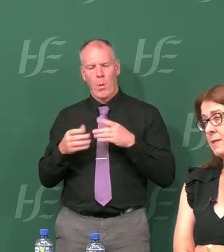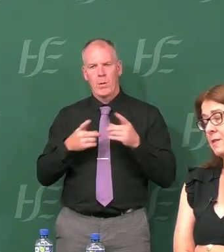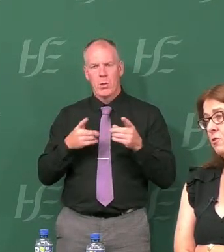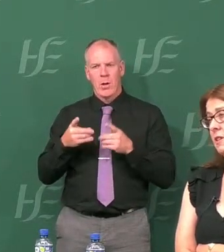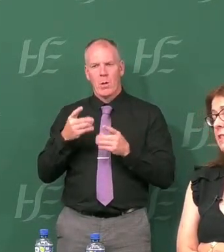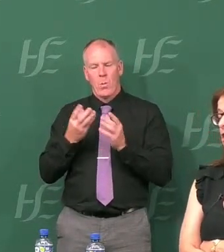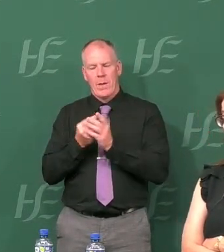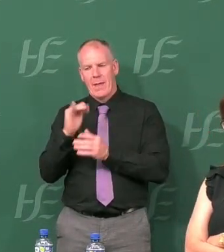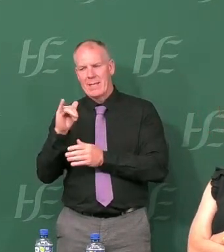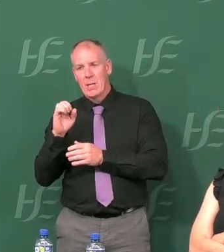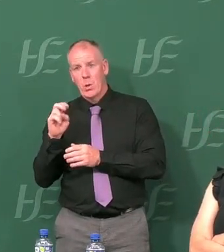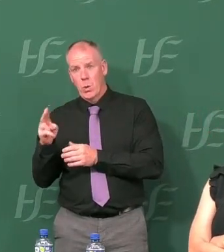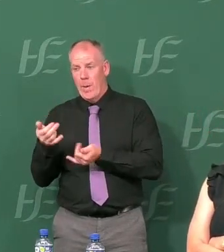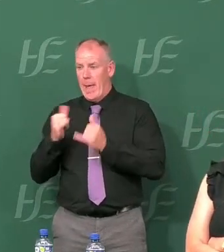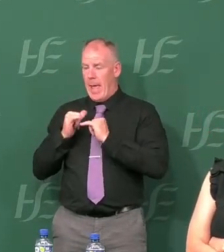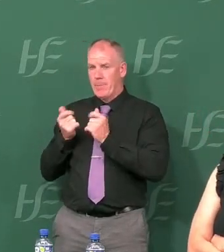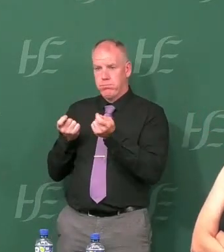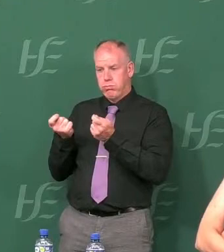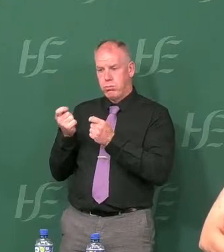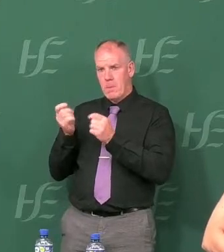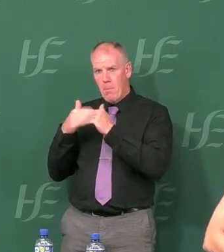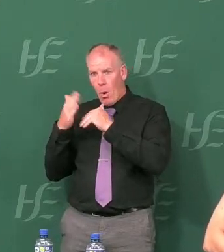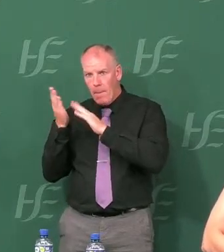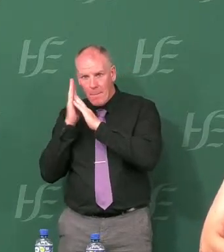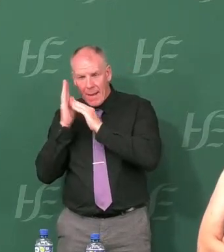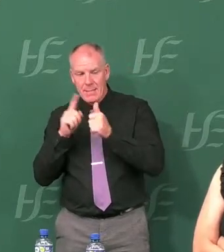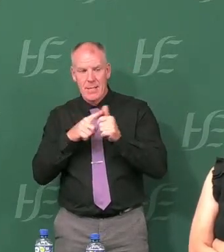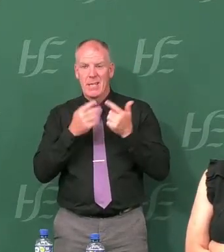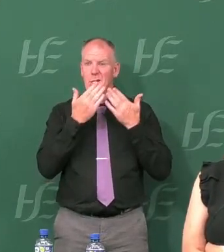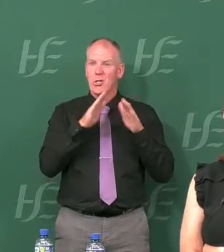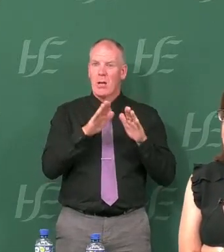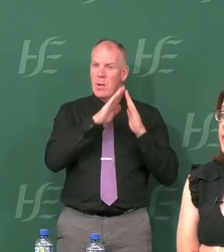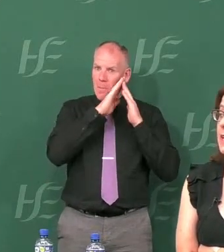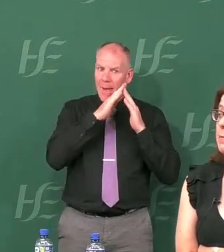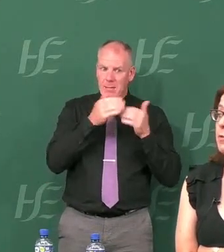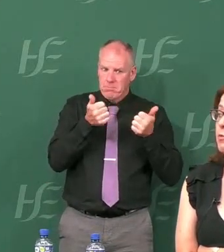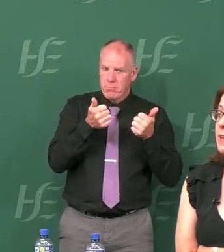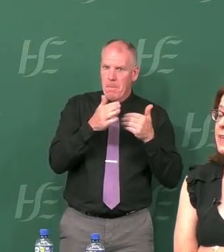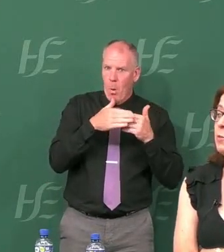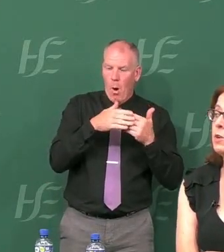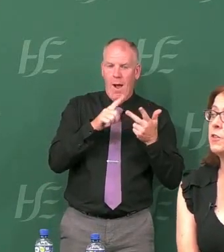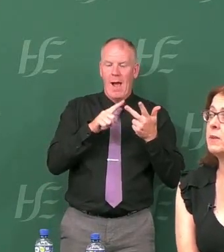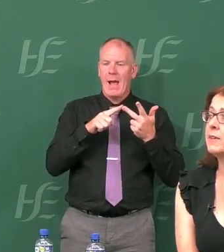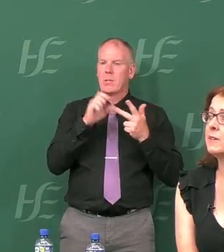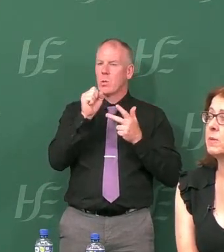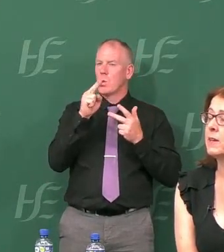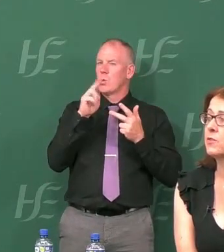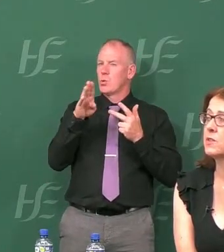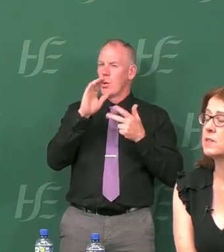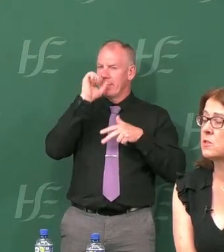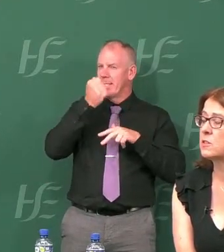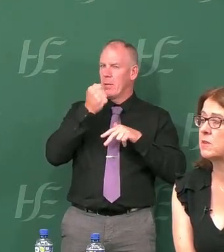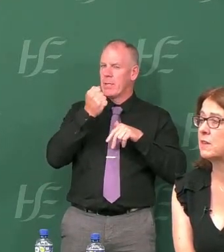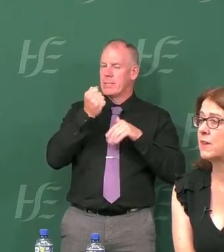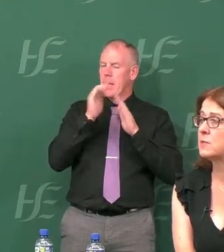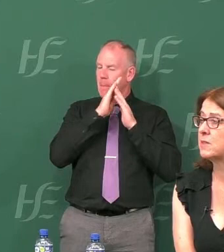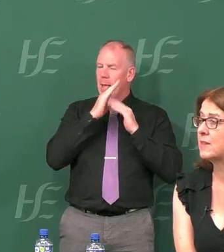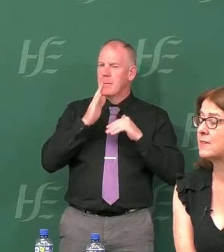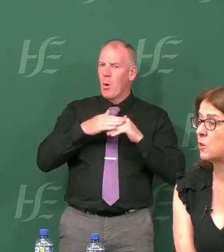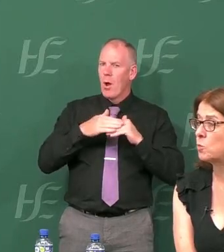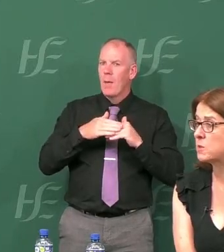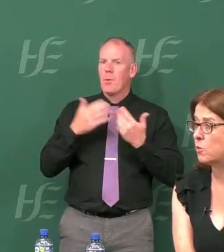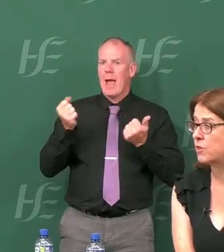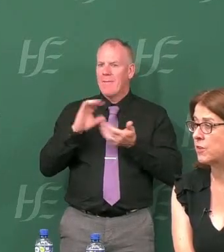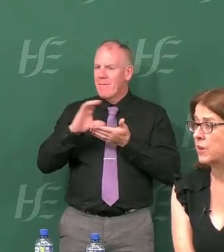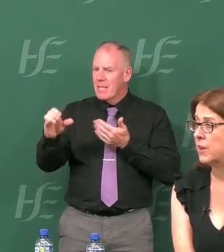ICU capacity has increased, our general acute beds have increased, and we've got subacute beds, as I said. But really, one of the biggest impacts for us has also been the investment